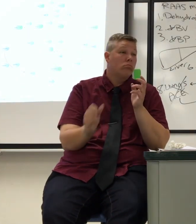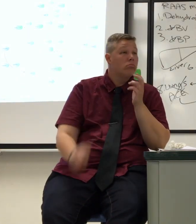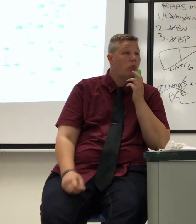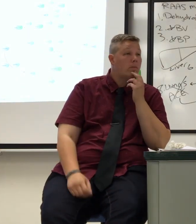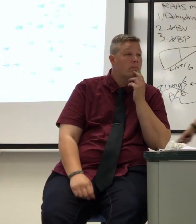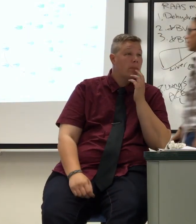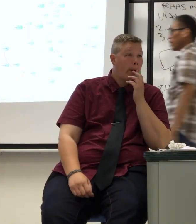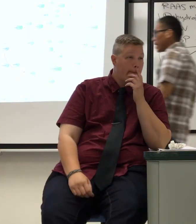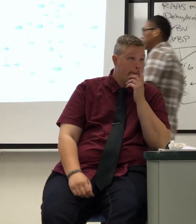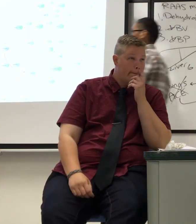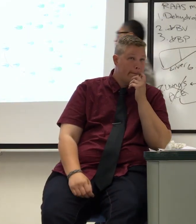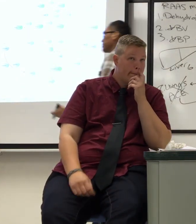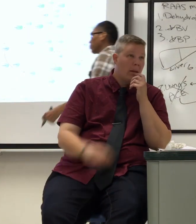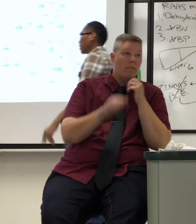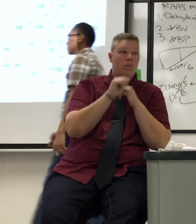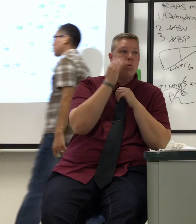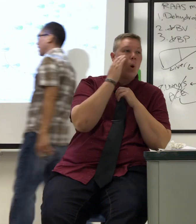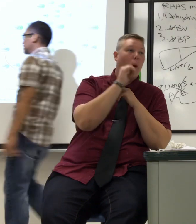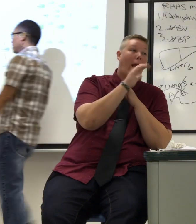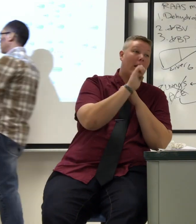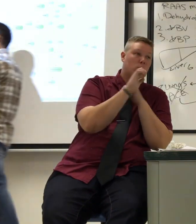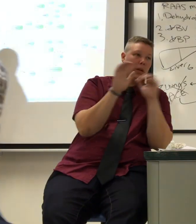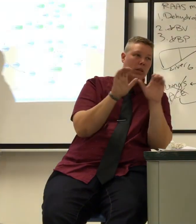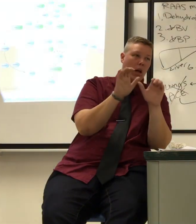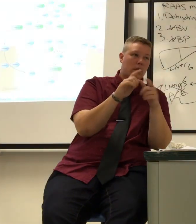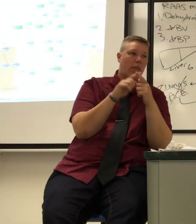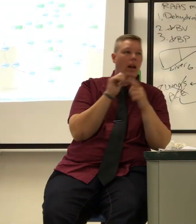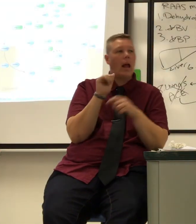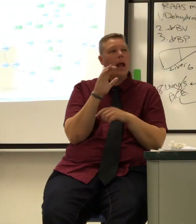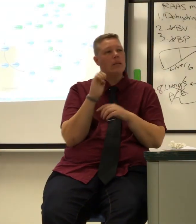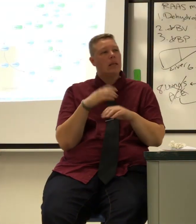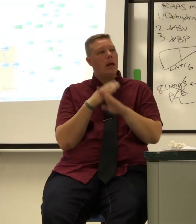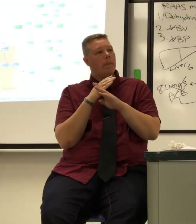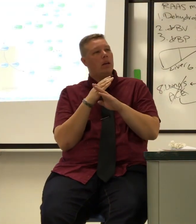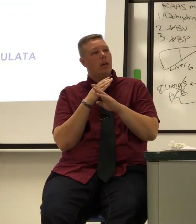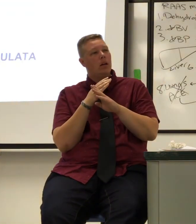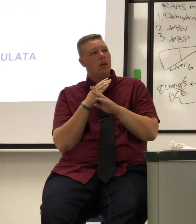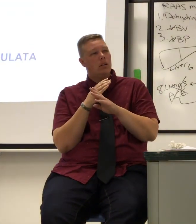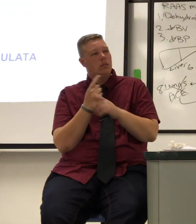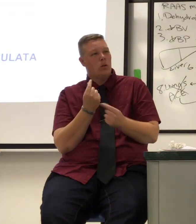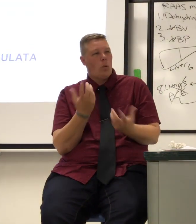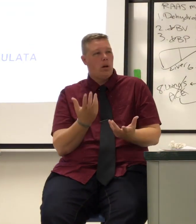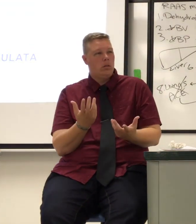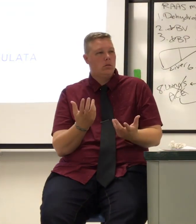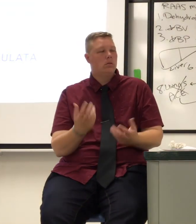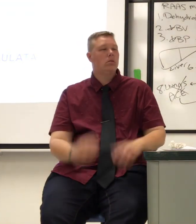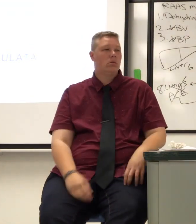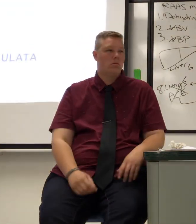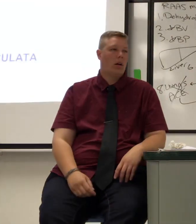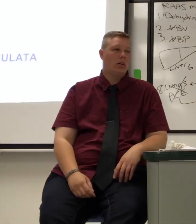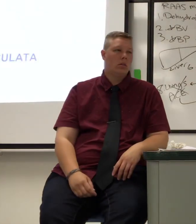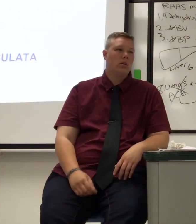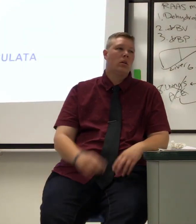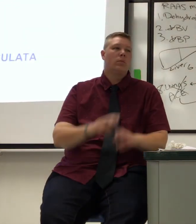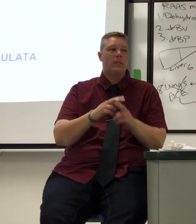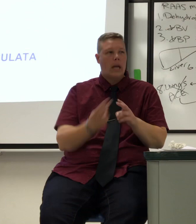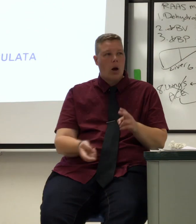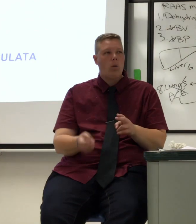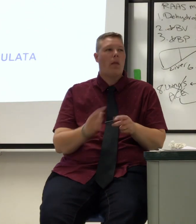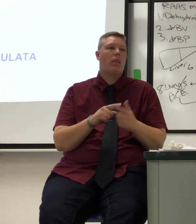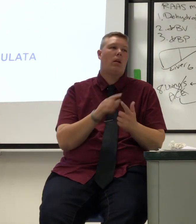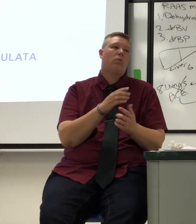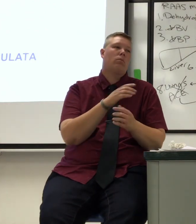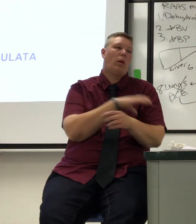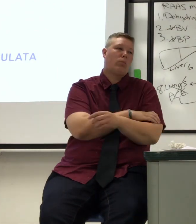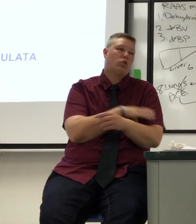get. If you know what ACE does, then what does an ACE inhibiting drug do? All right, to move on, that was ZONA